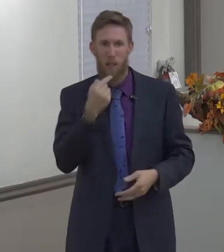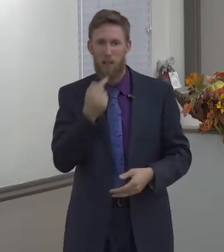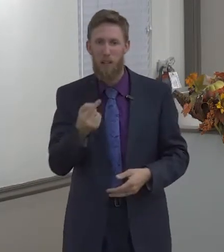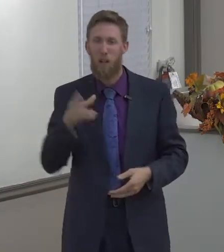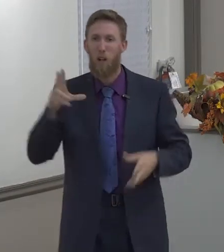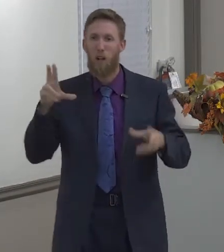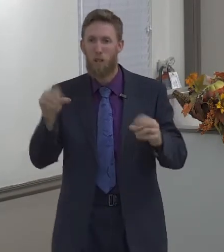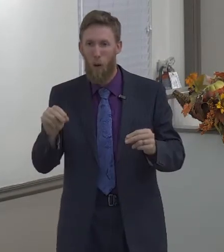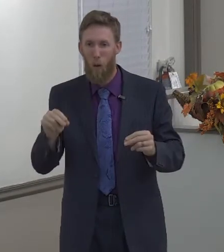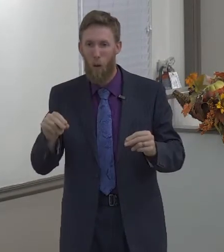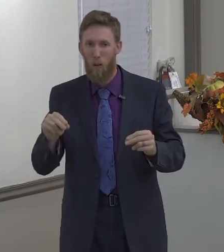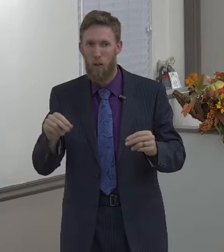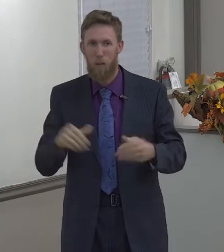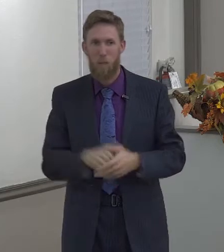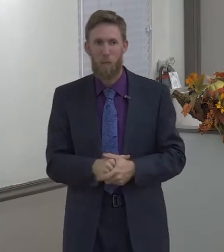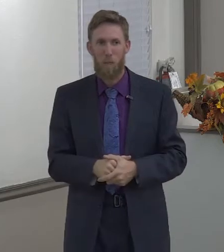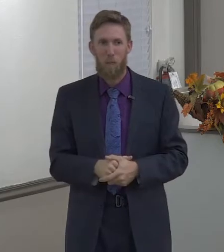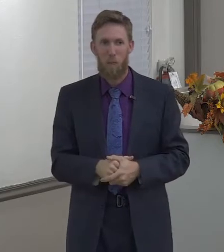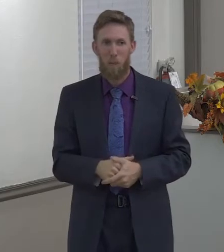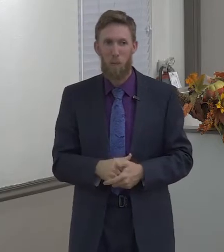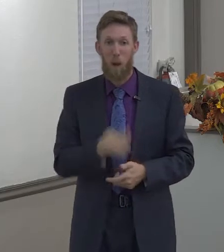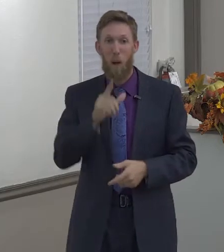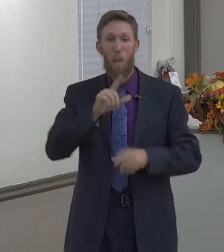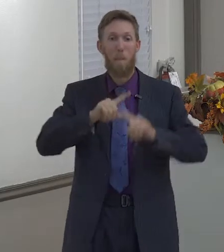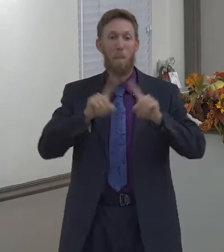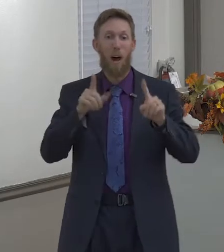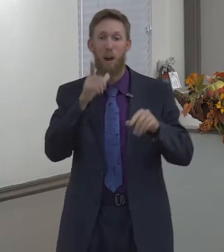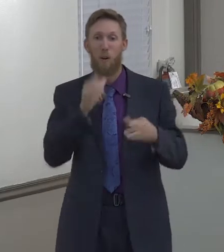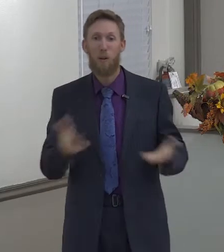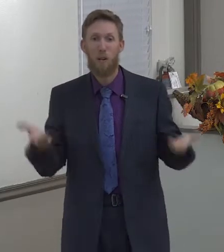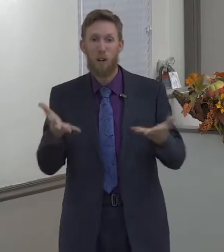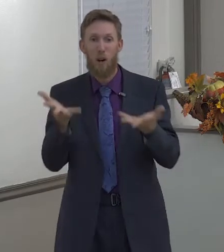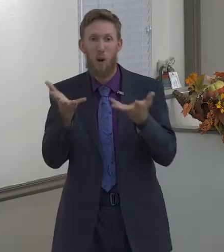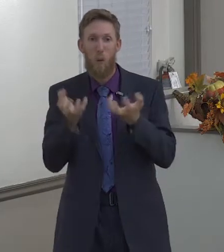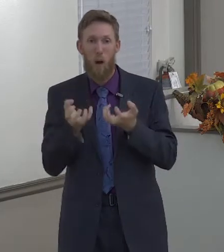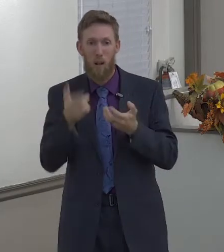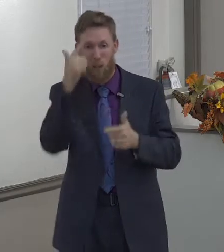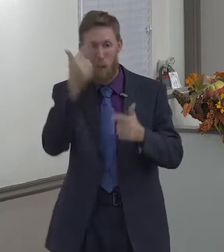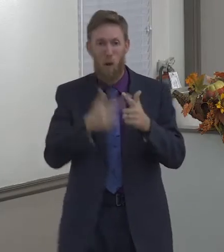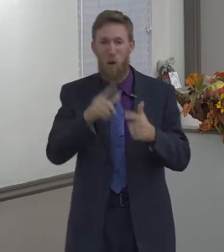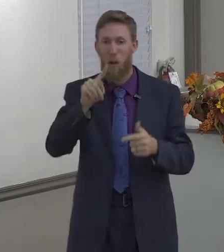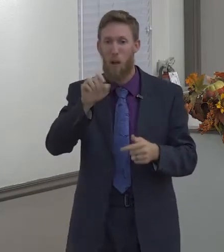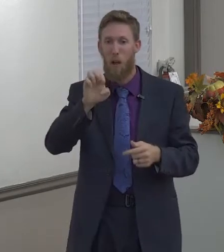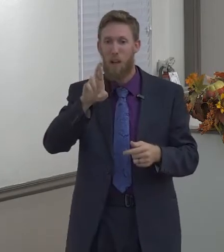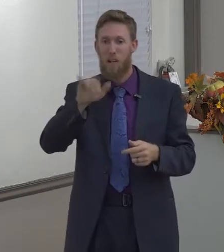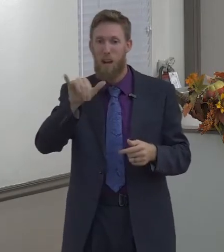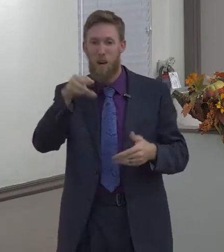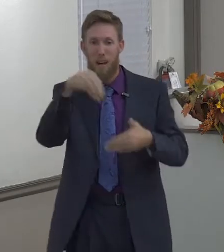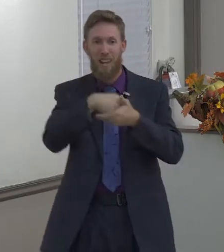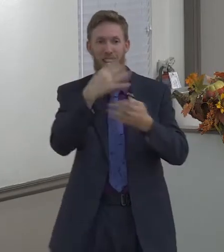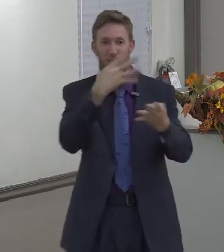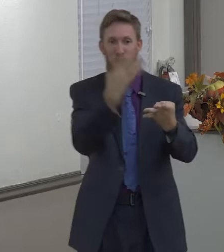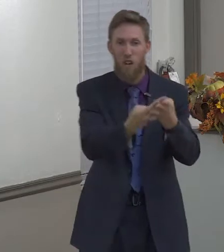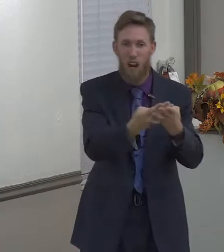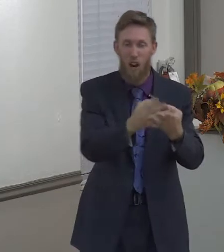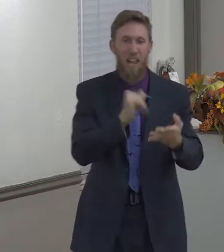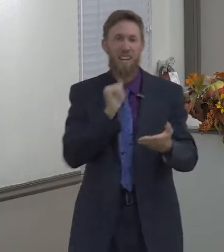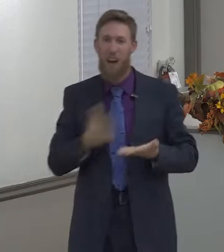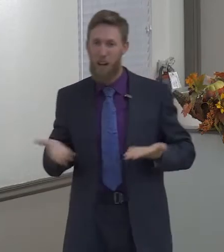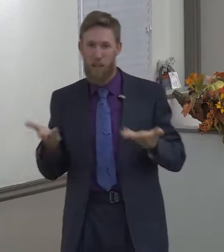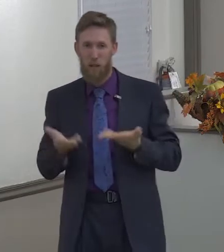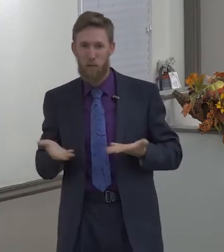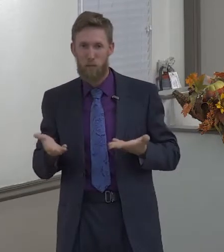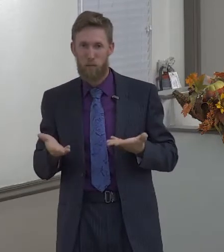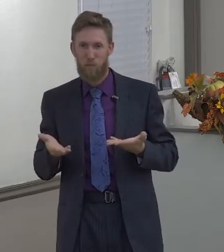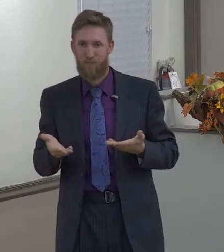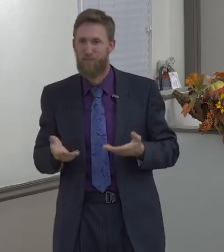All right. He gives it as much as he gets it, so. All right, 1 Corinthians chapter 12, and we're going